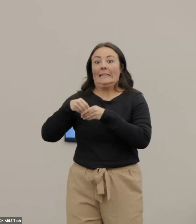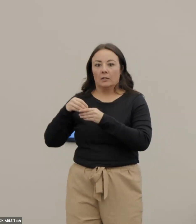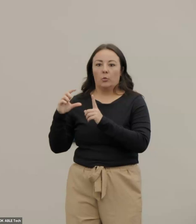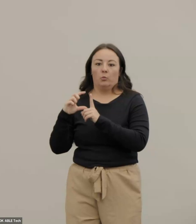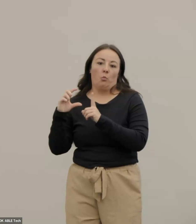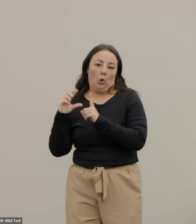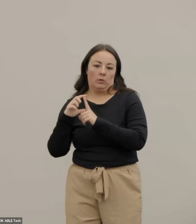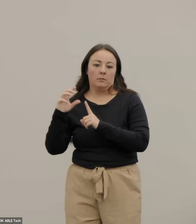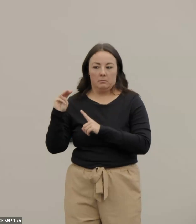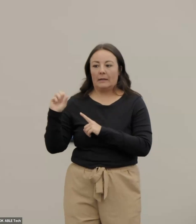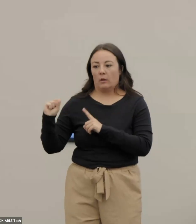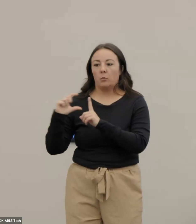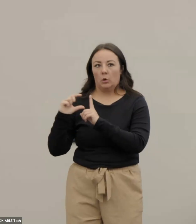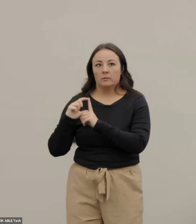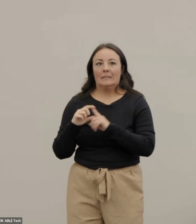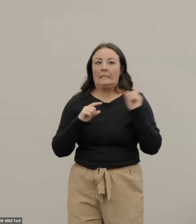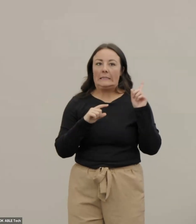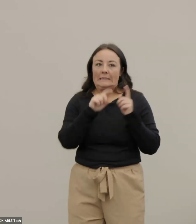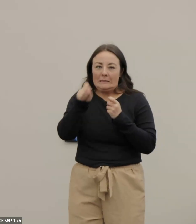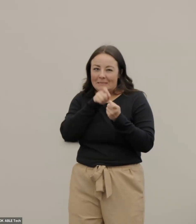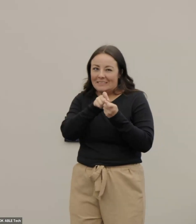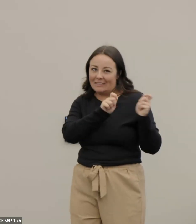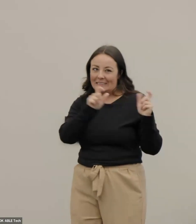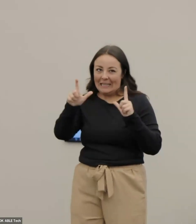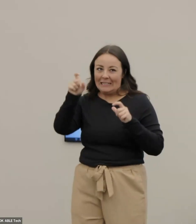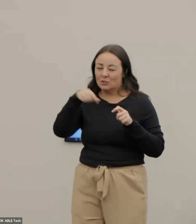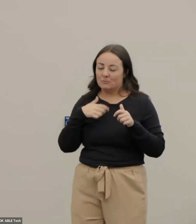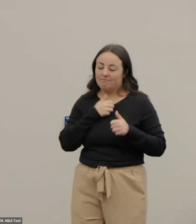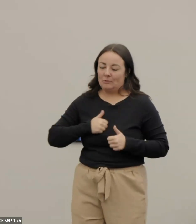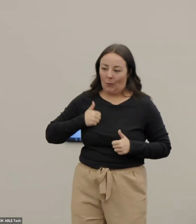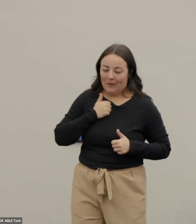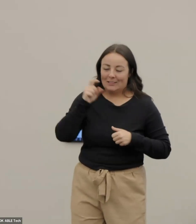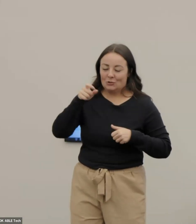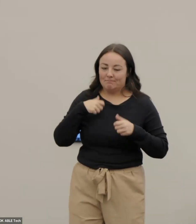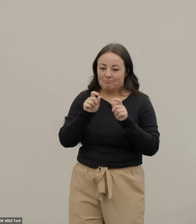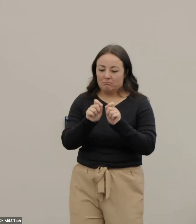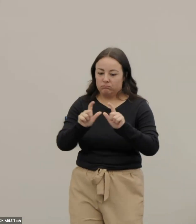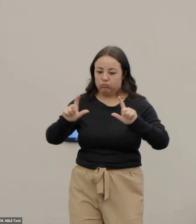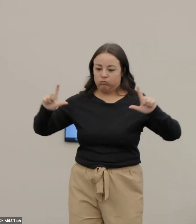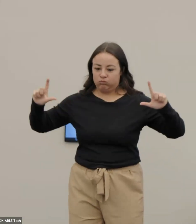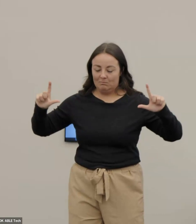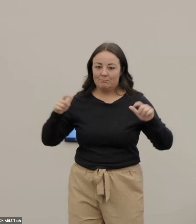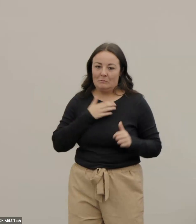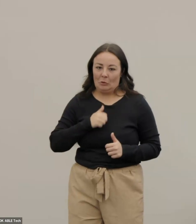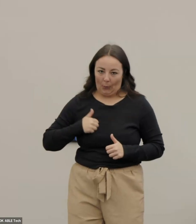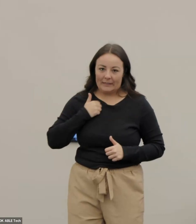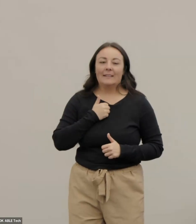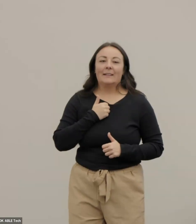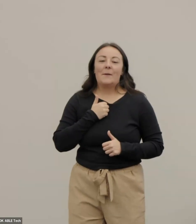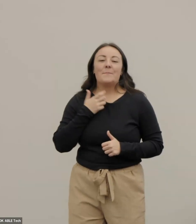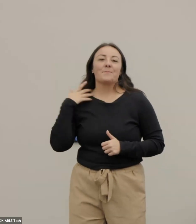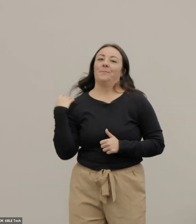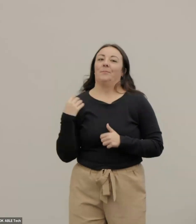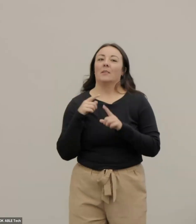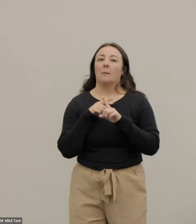So this particular slide, I apologize, I should have made this a little bigger now that I'm looking at it. But basically, I'm just kind of